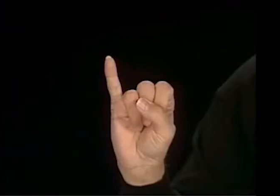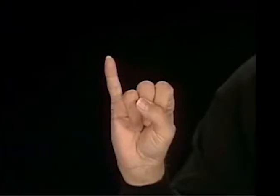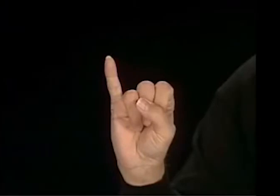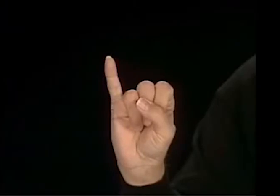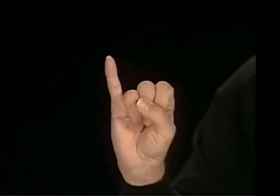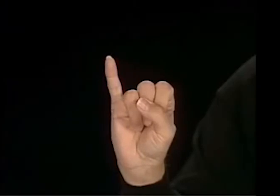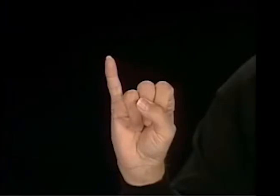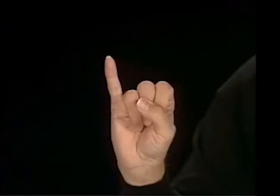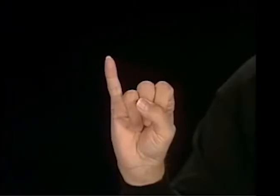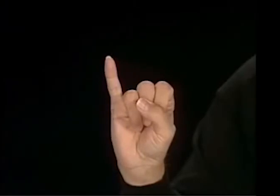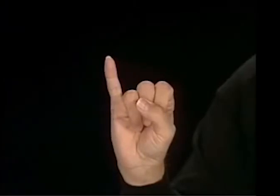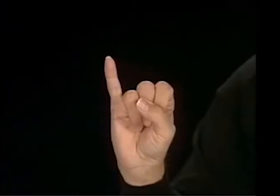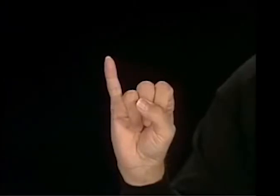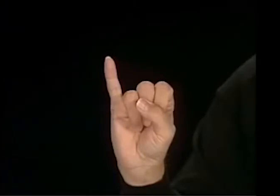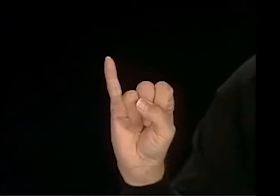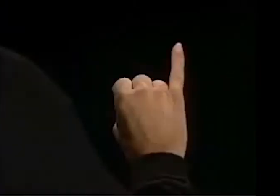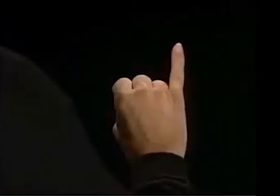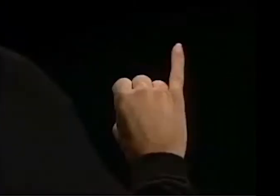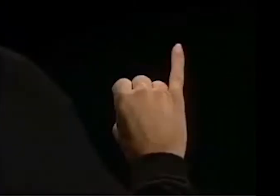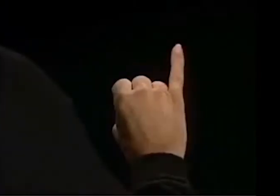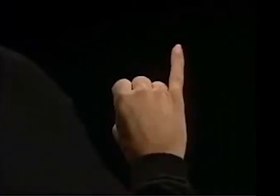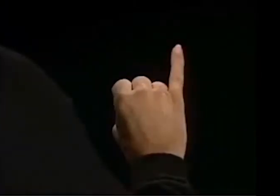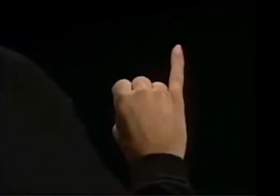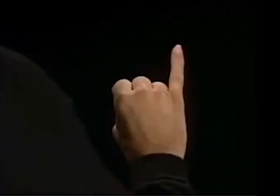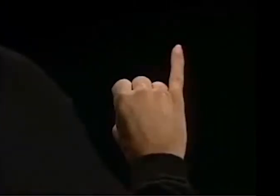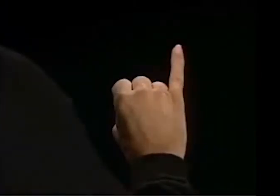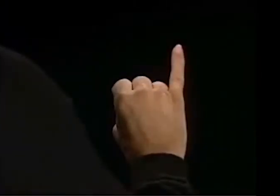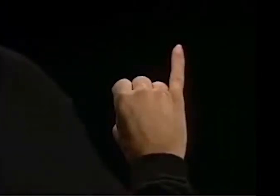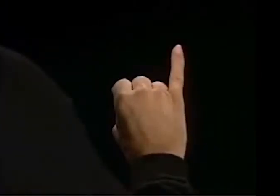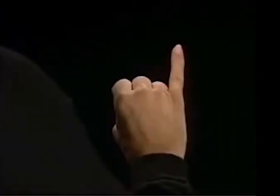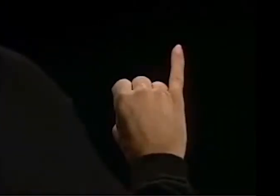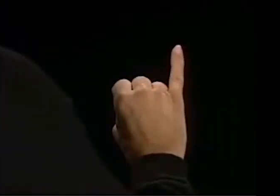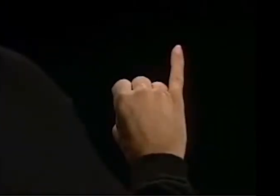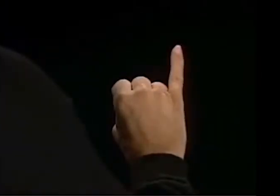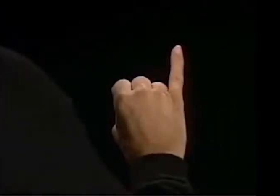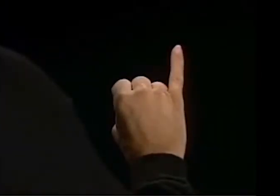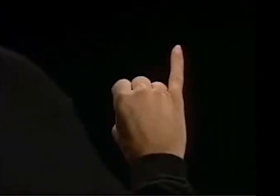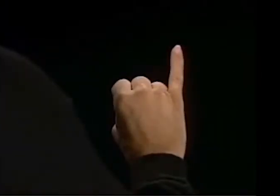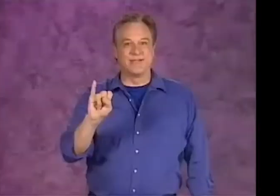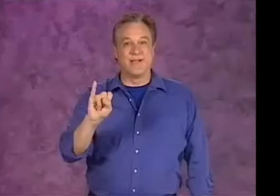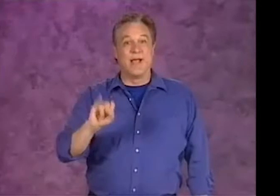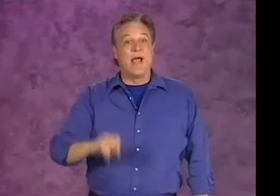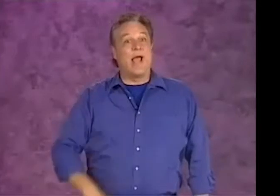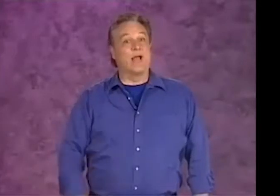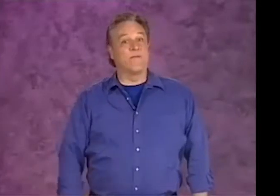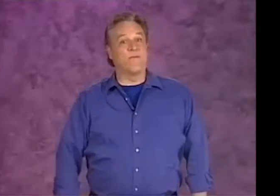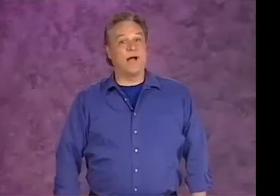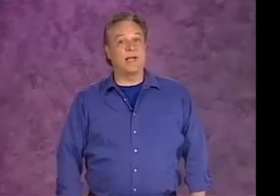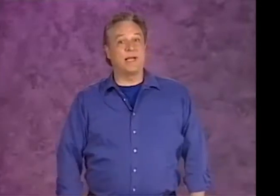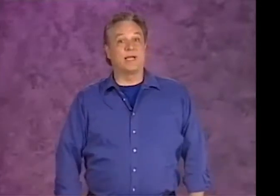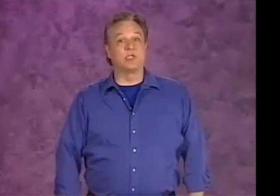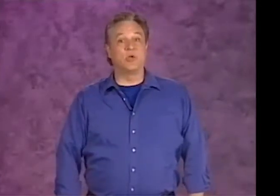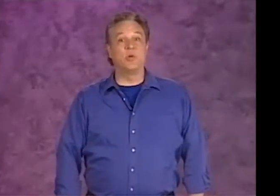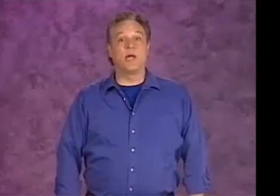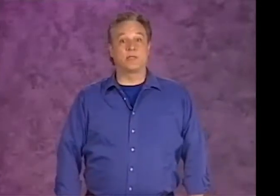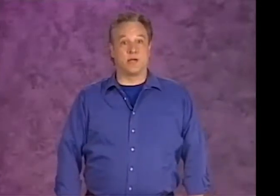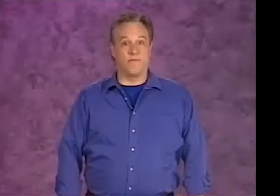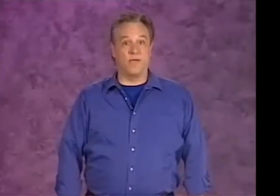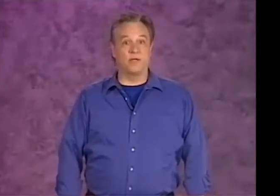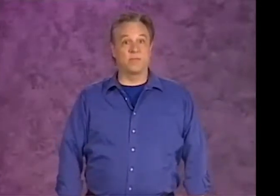And finally, two letters are fingerspelled by drawing them. This one is the most obvious. Yes,